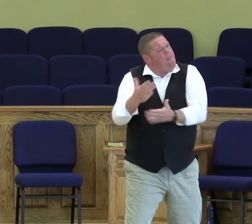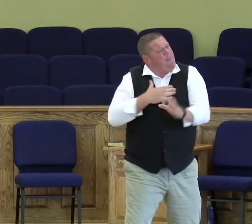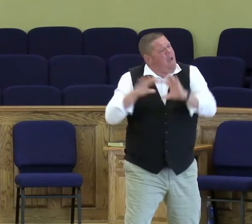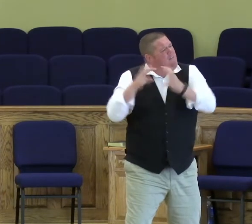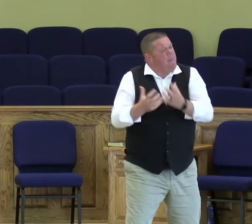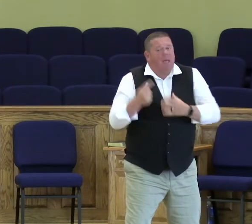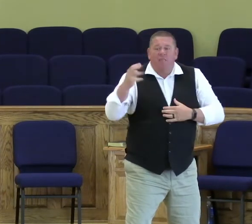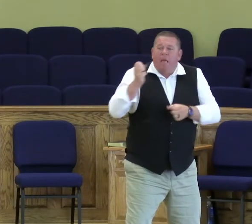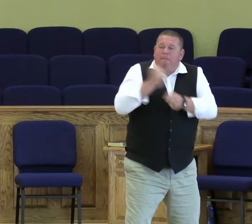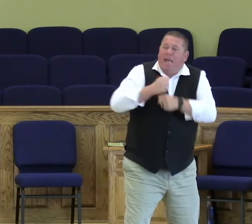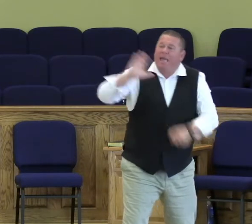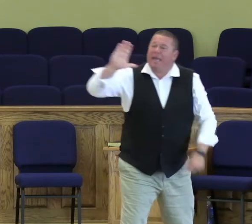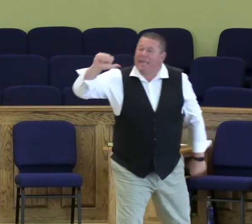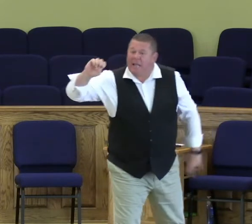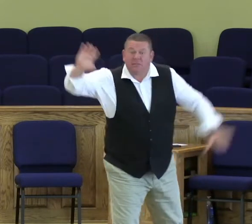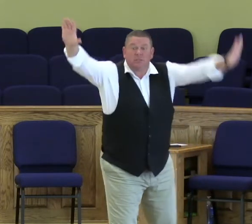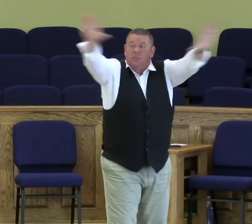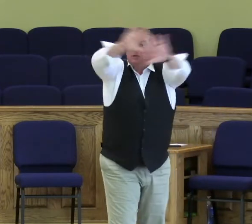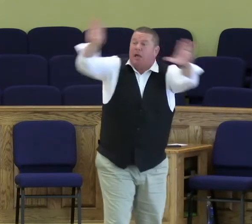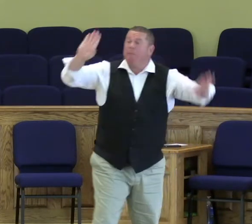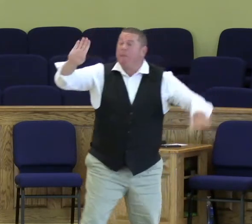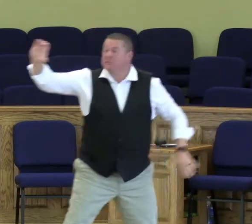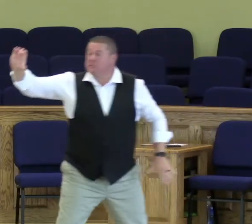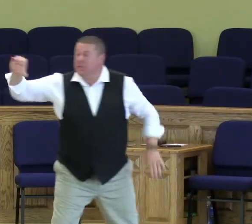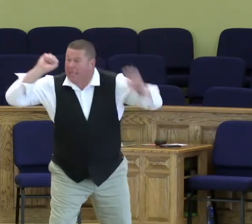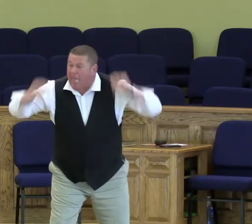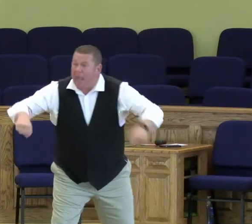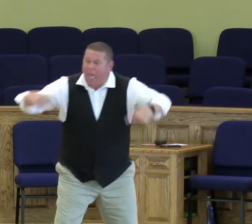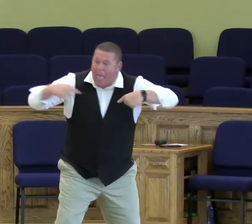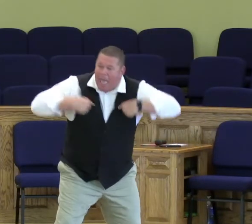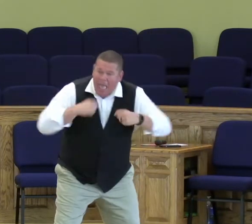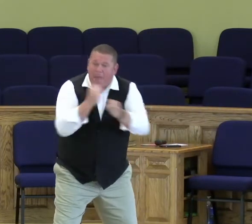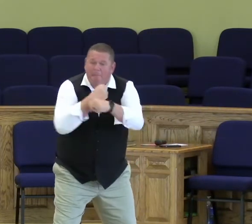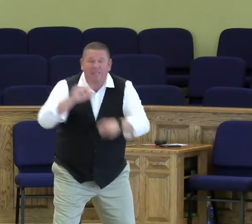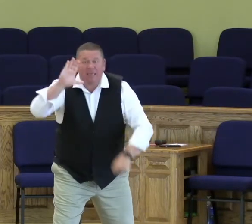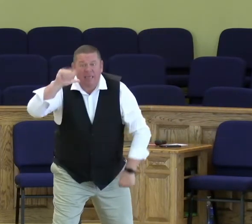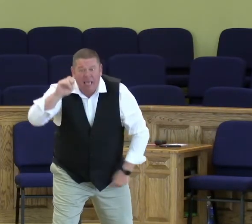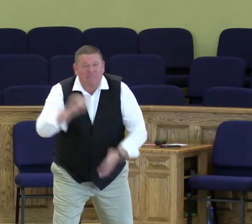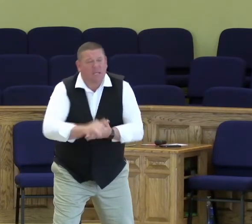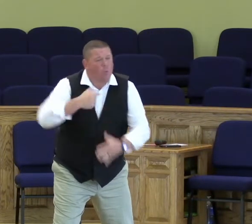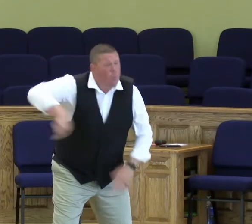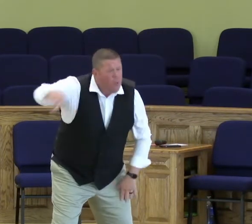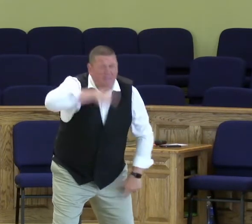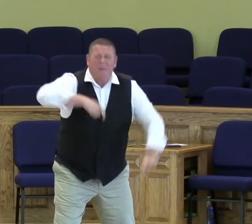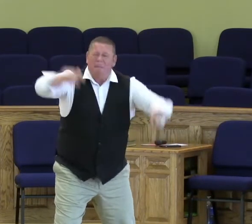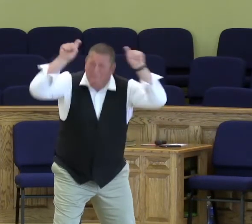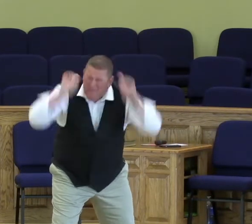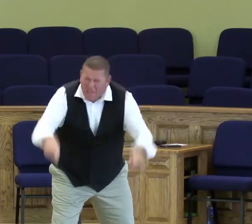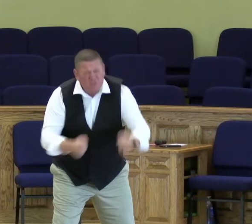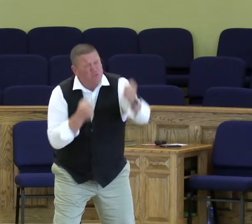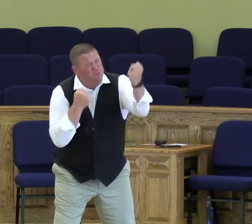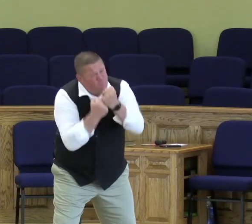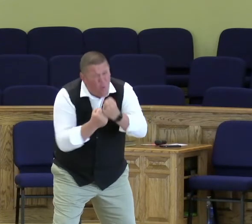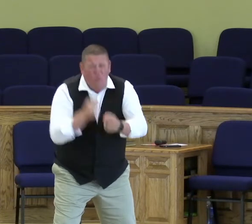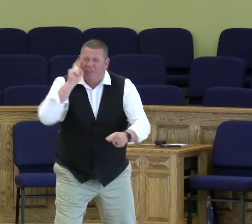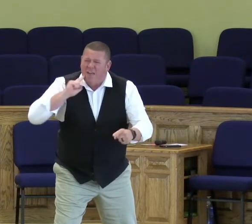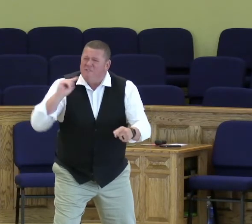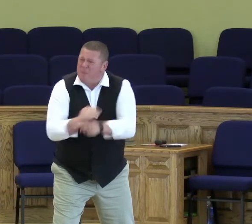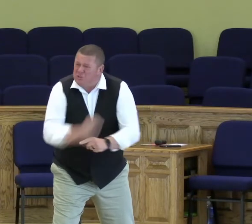you to help my family, help my case. BBC, can I make the case that we must support